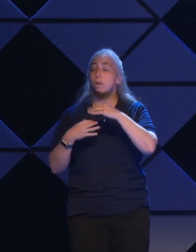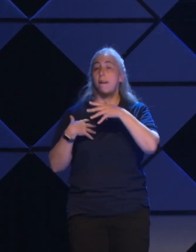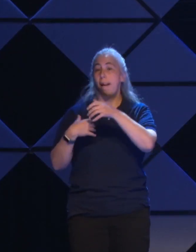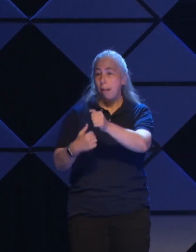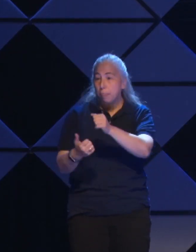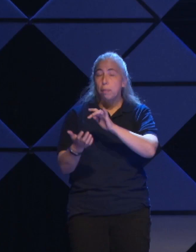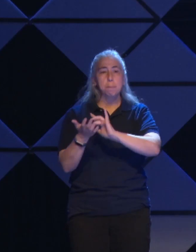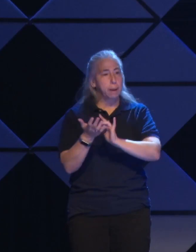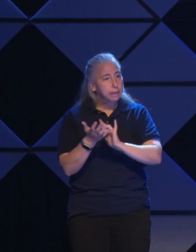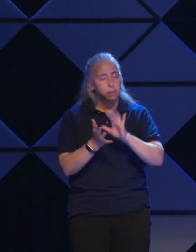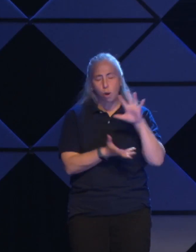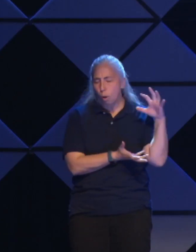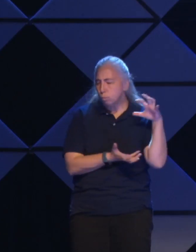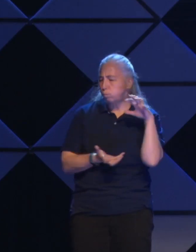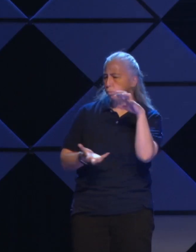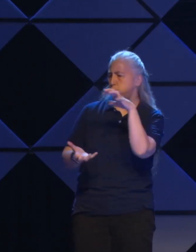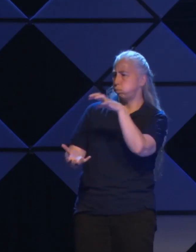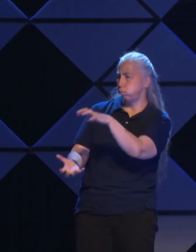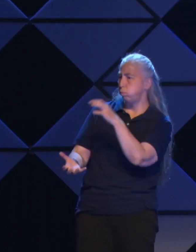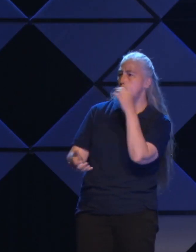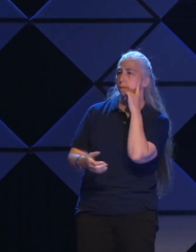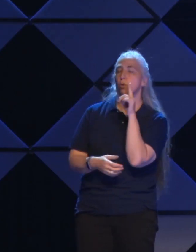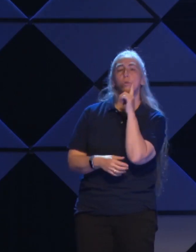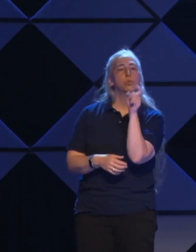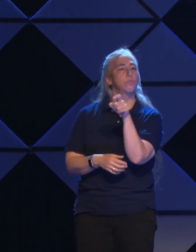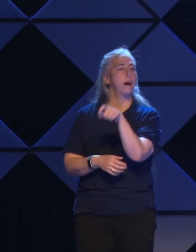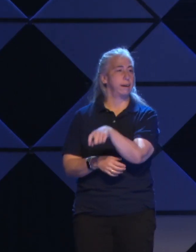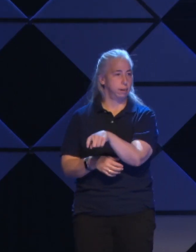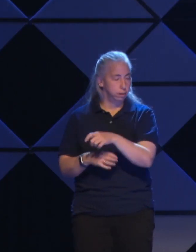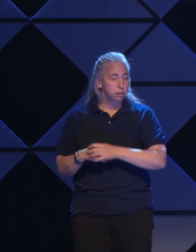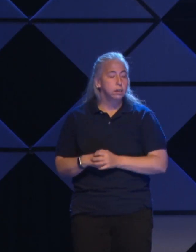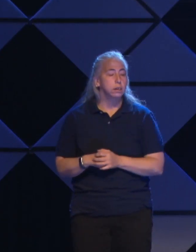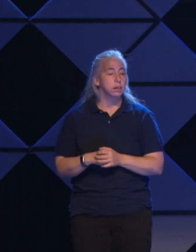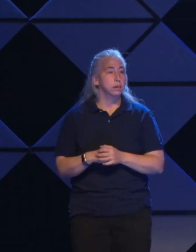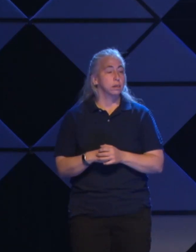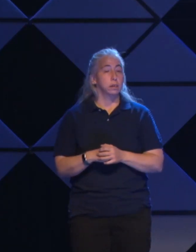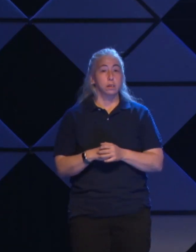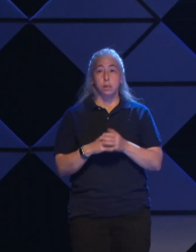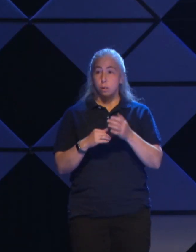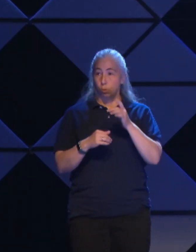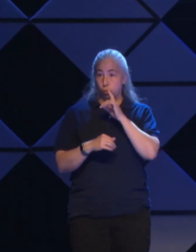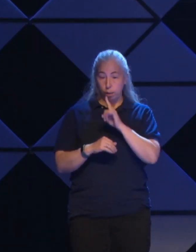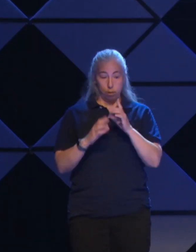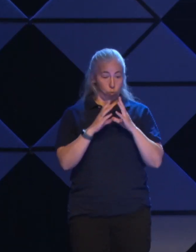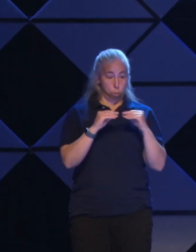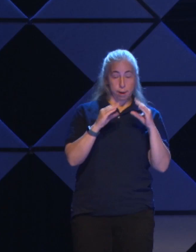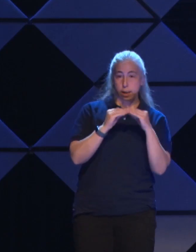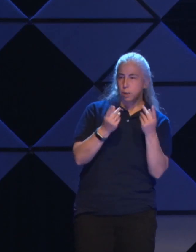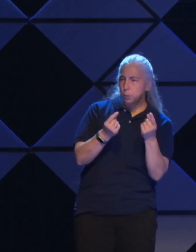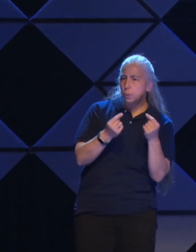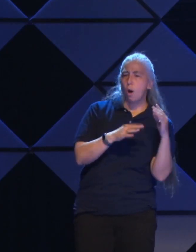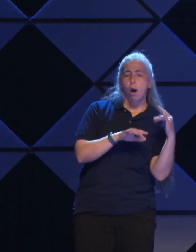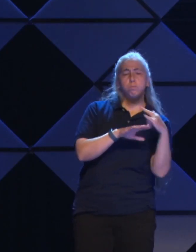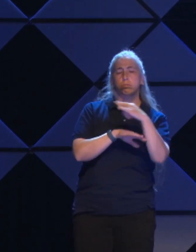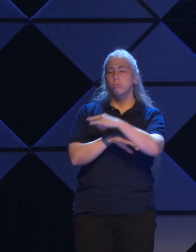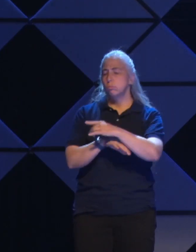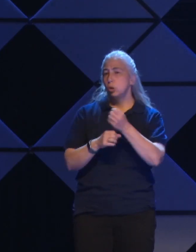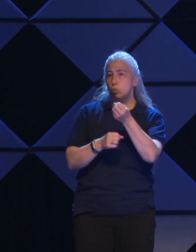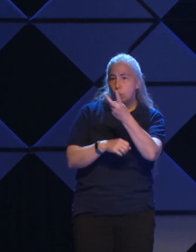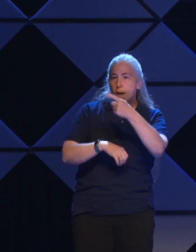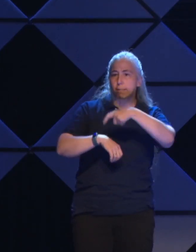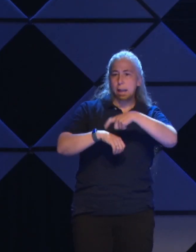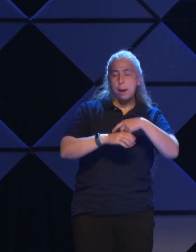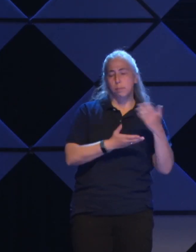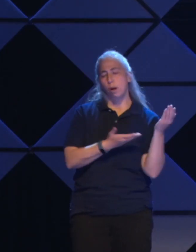medicine for those in need in Ukraine. We have made 12 trips to Ukraine, and more than